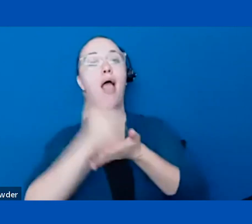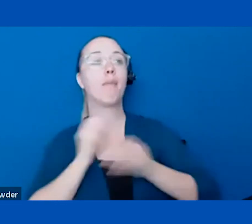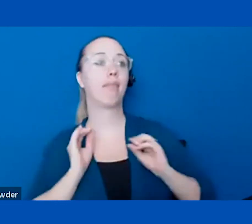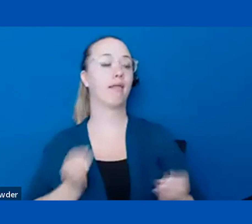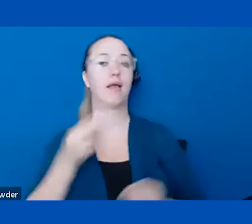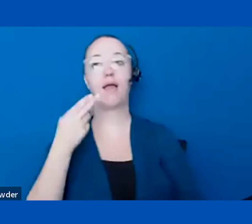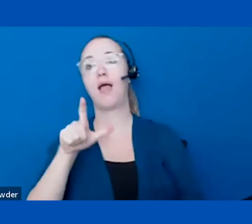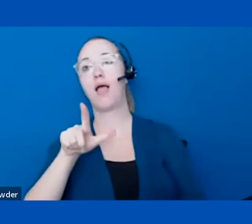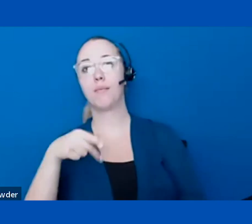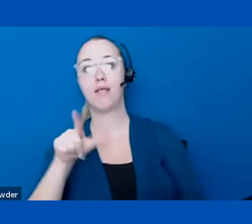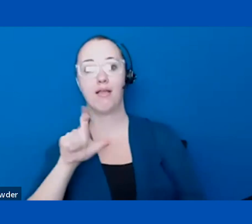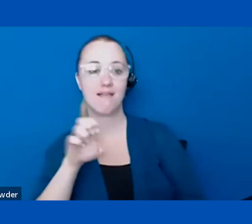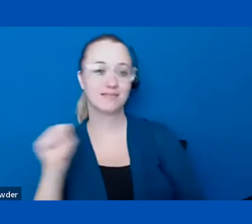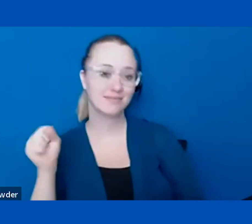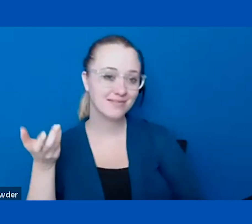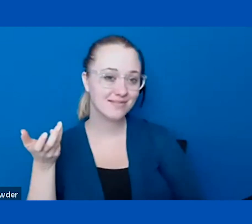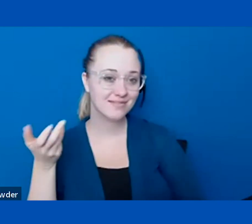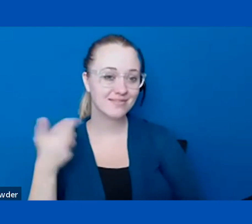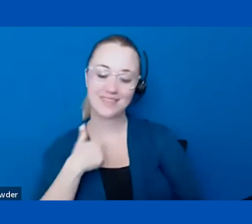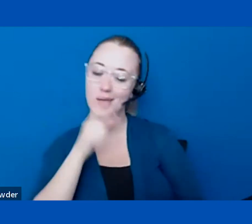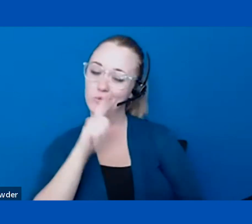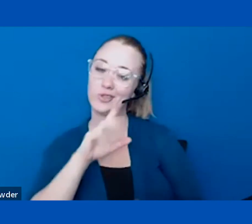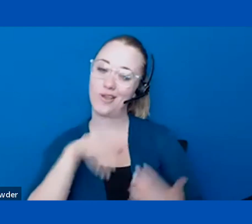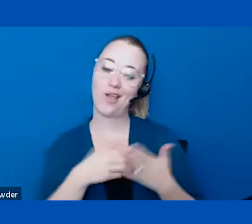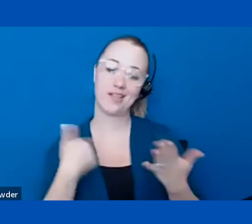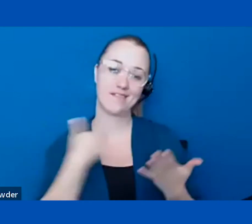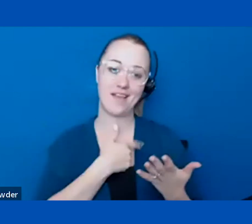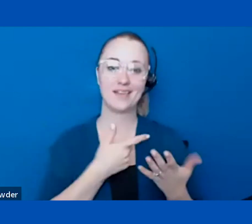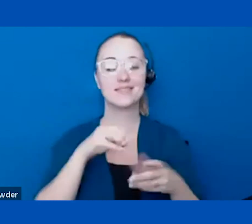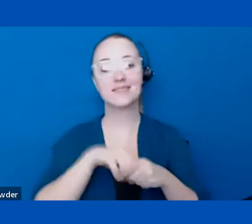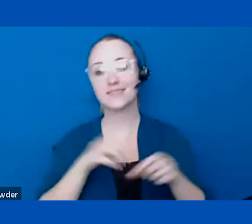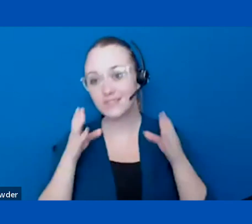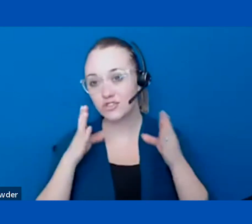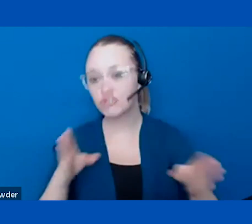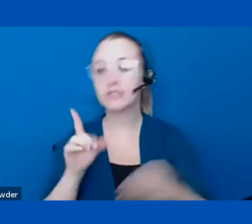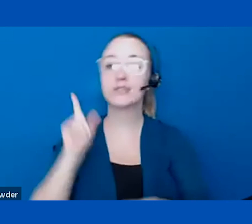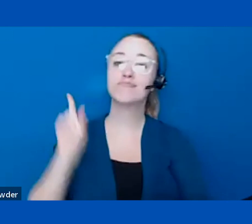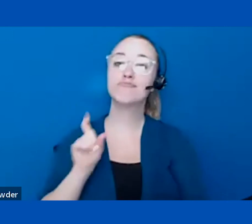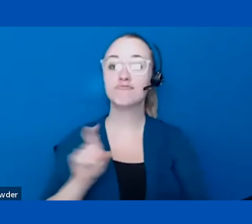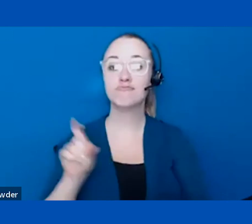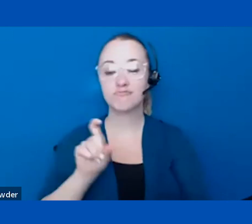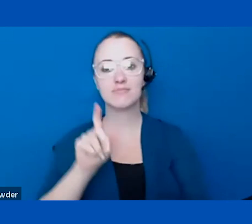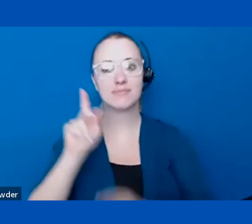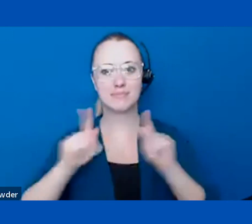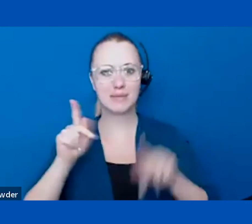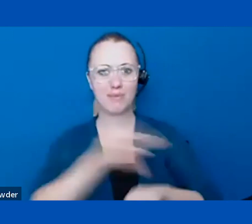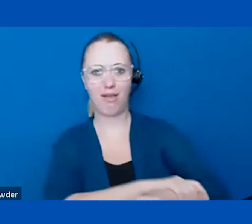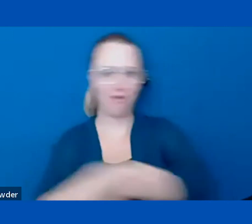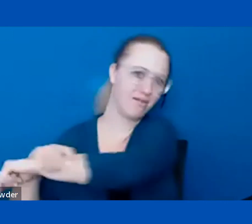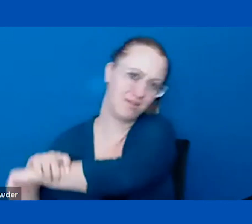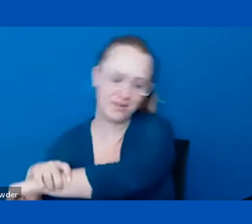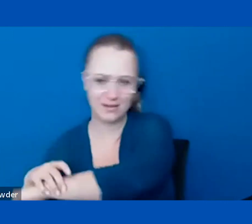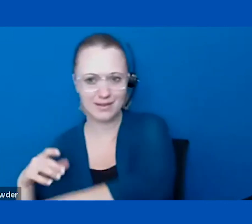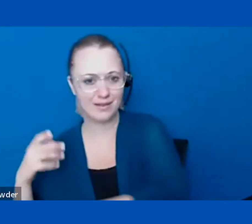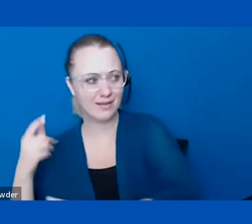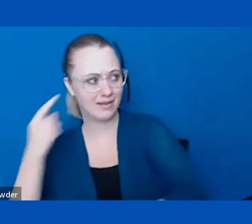I'm sure all of us have been in the street walking down the road, and people just grab you out of nowhere, thinking you